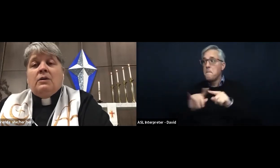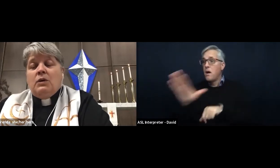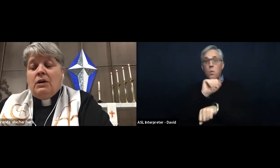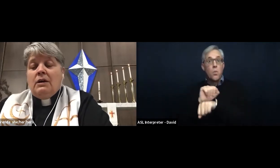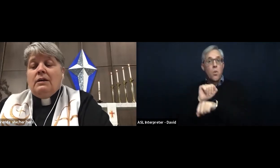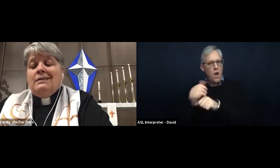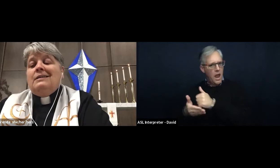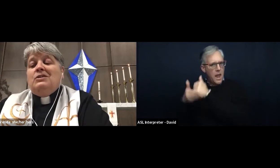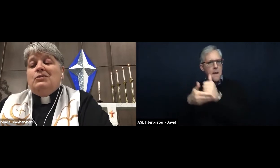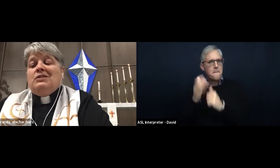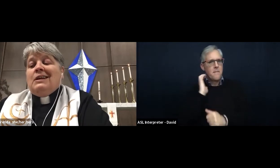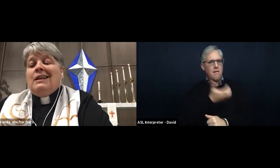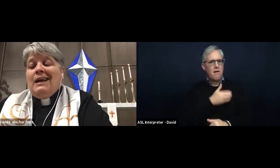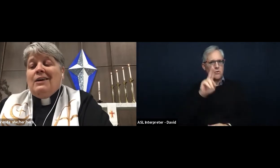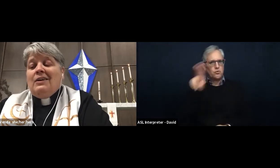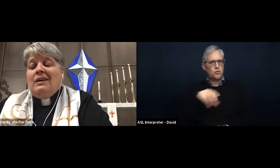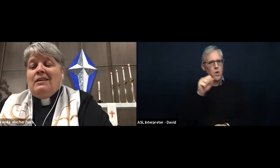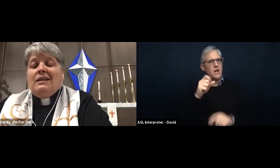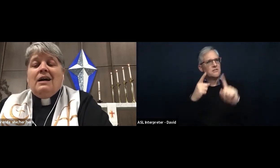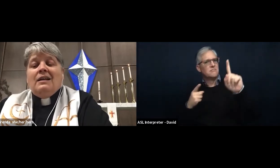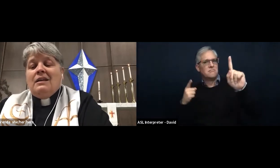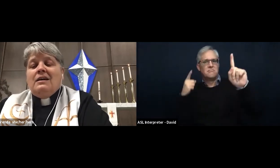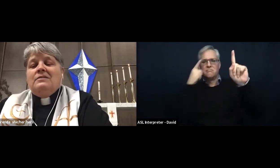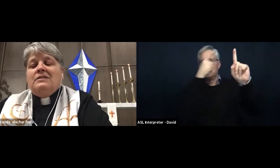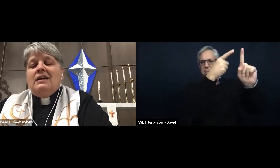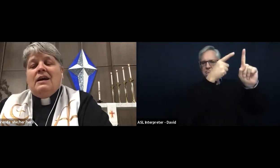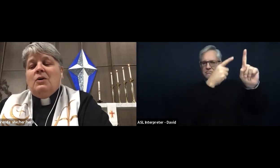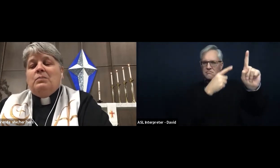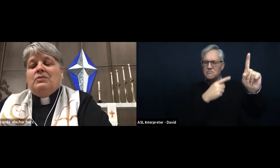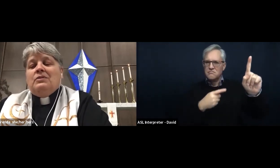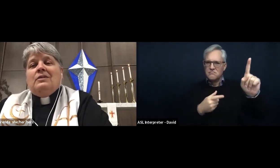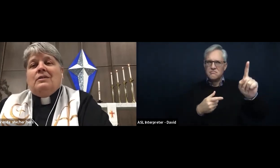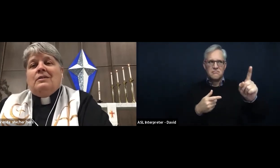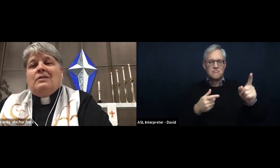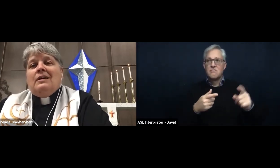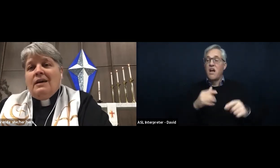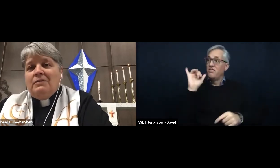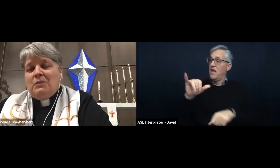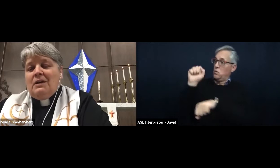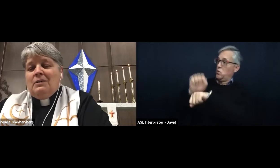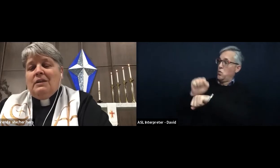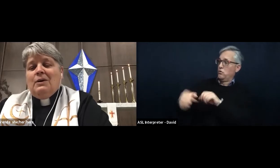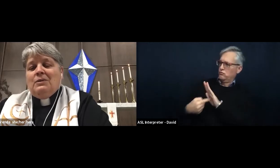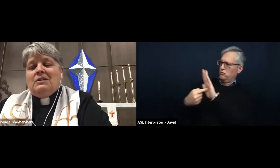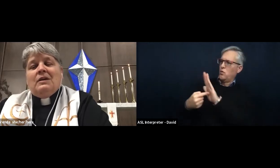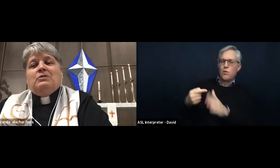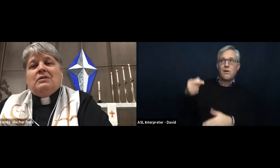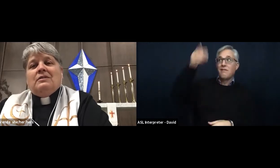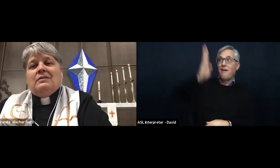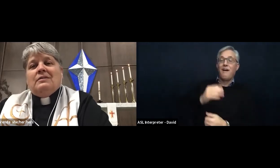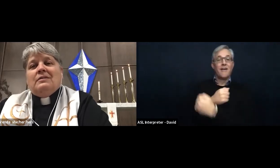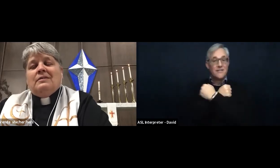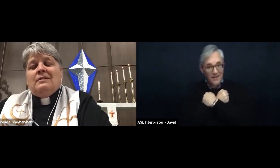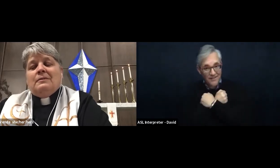Their hard work continues to declare that God loves and helps everyone without